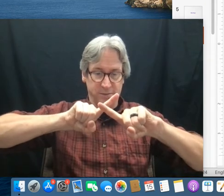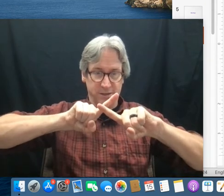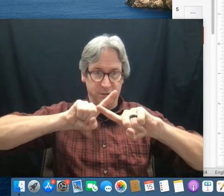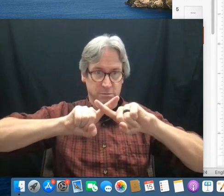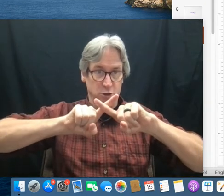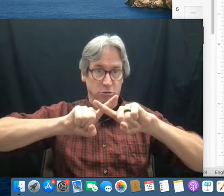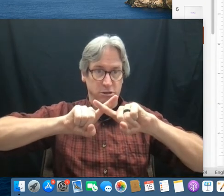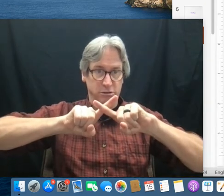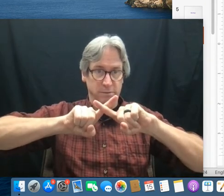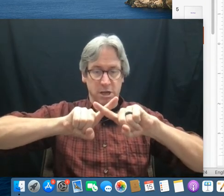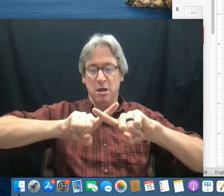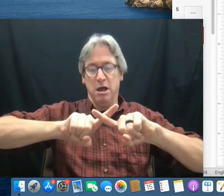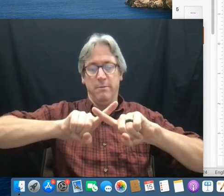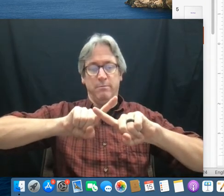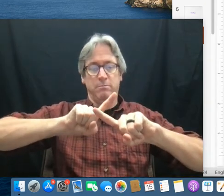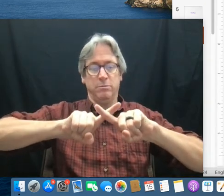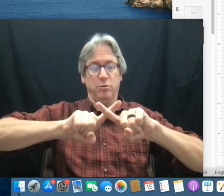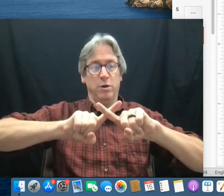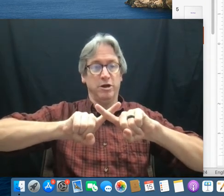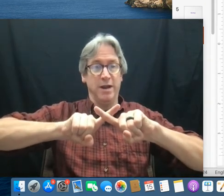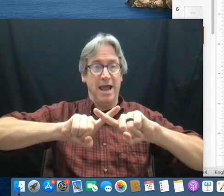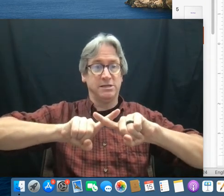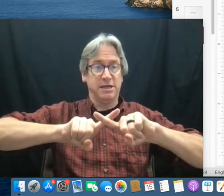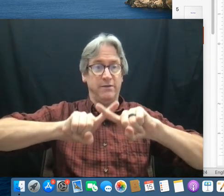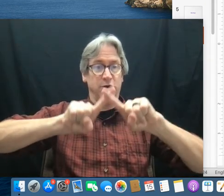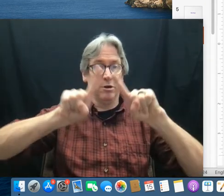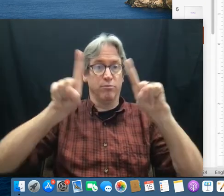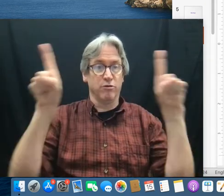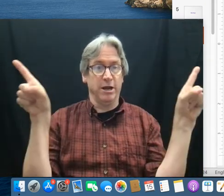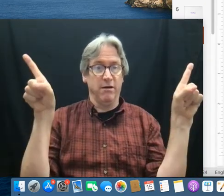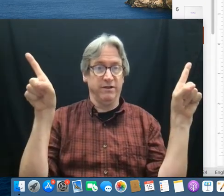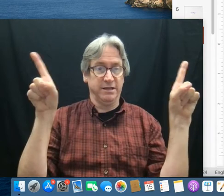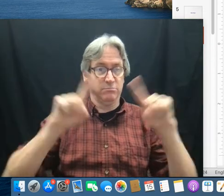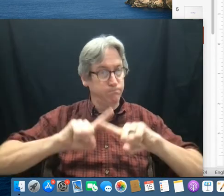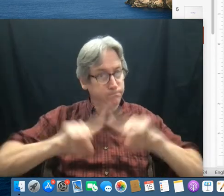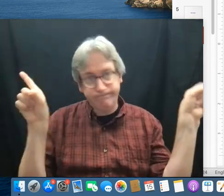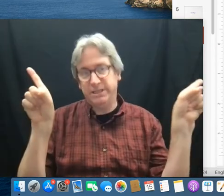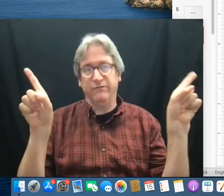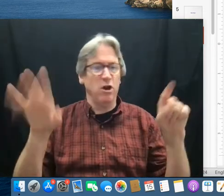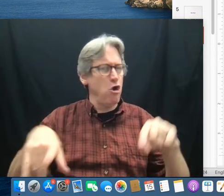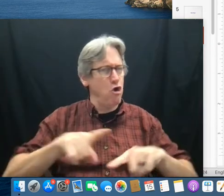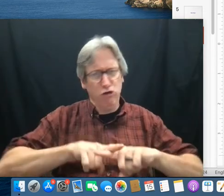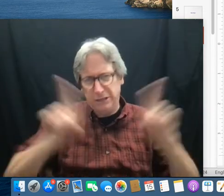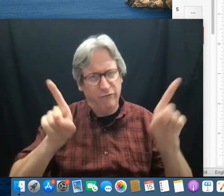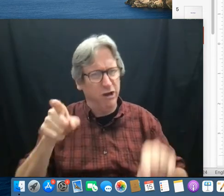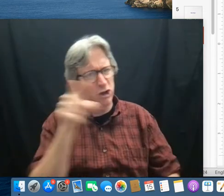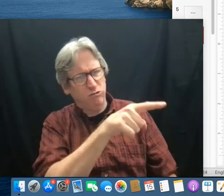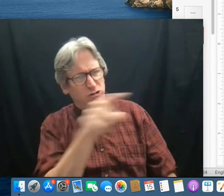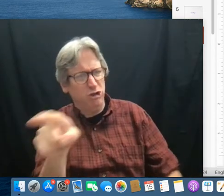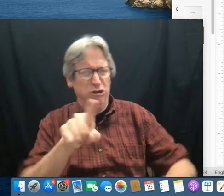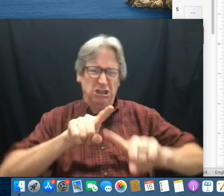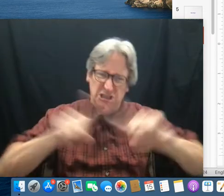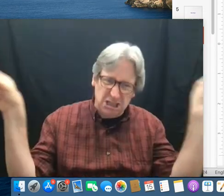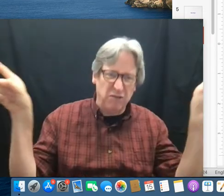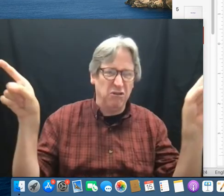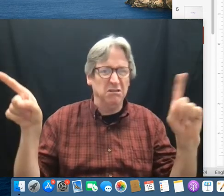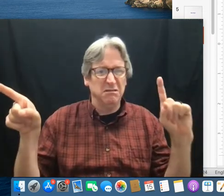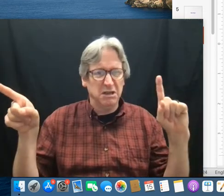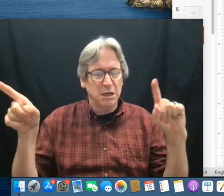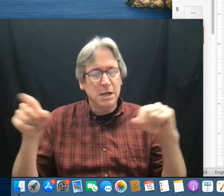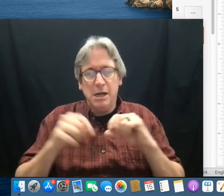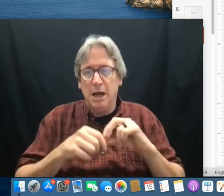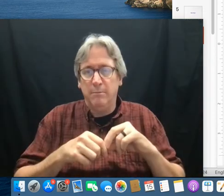like Ghostbusters. Don't cross the streams. We want to do an X, and then you're going to bring it off like this. Different. Oh, different. You two are